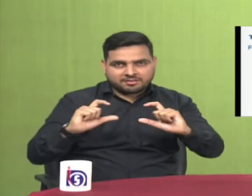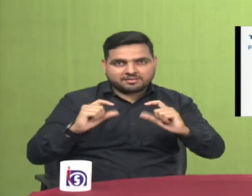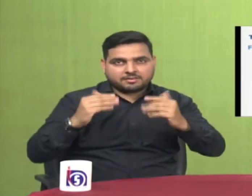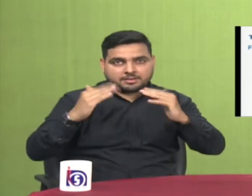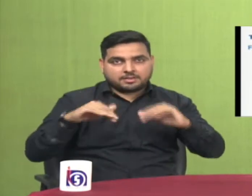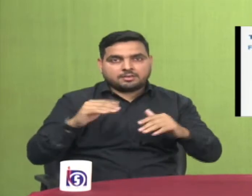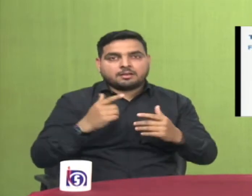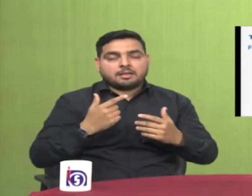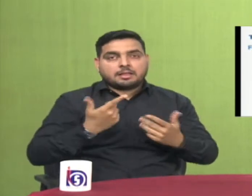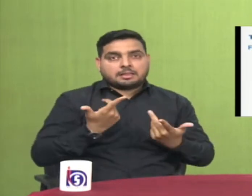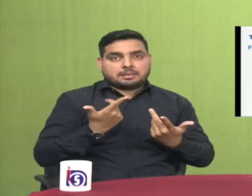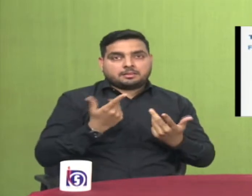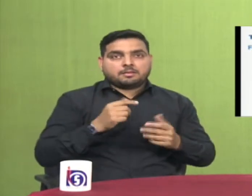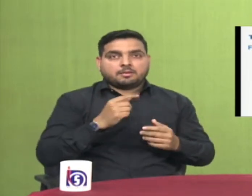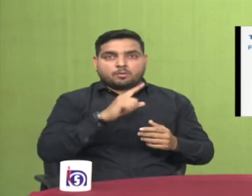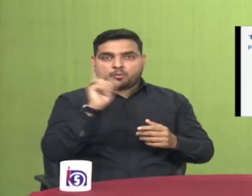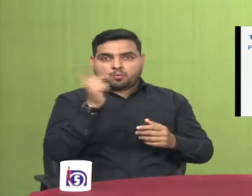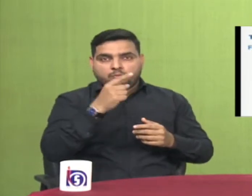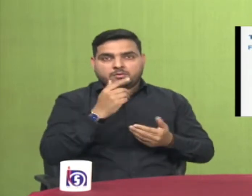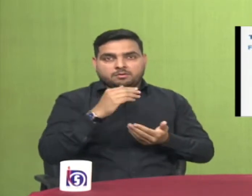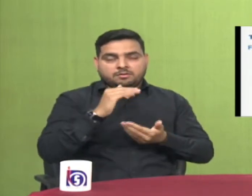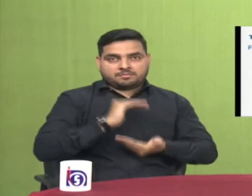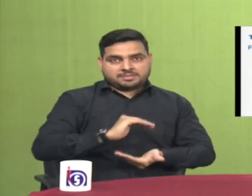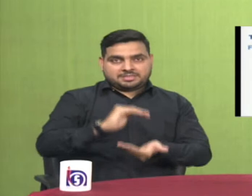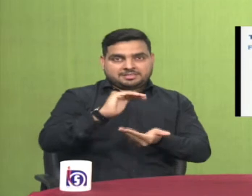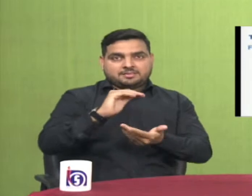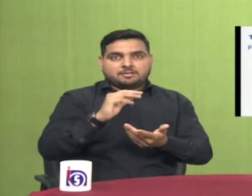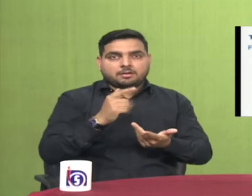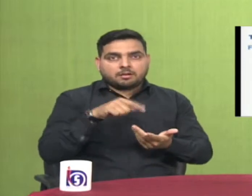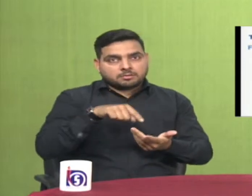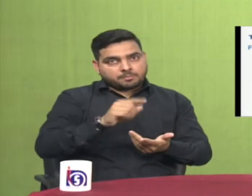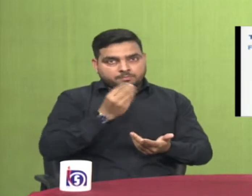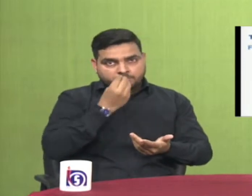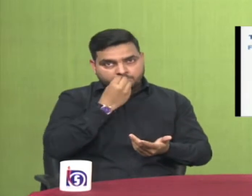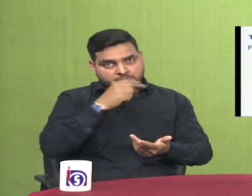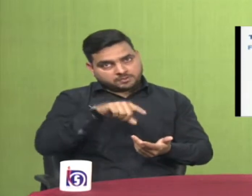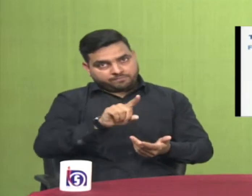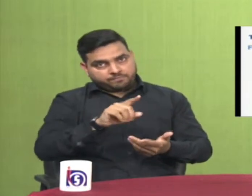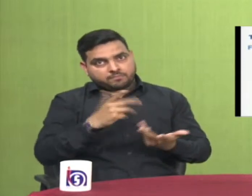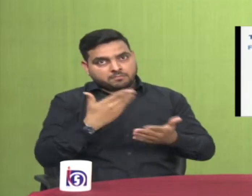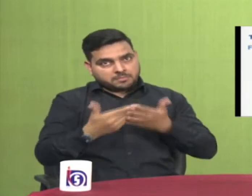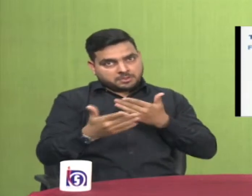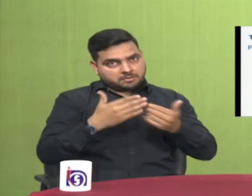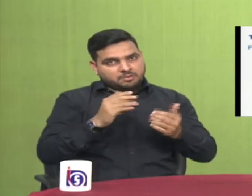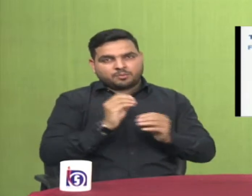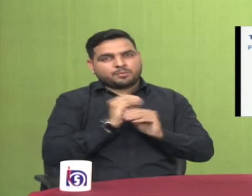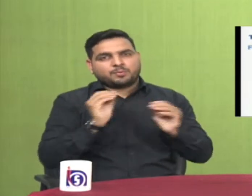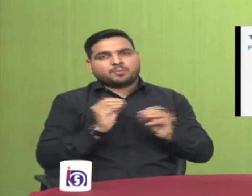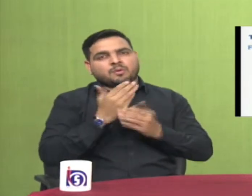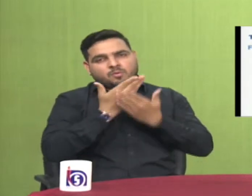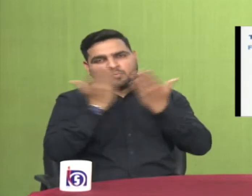How to take care of the children? The first comes feeding.